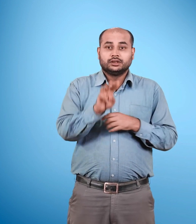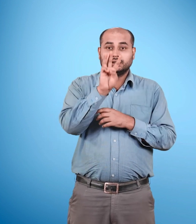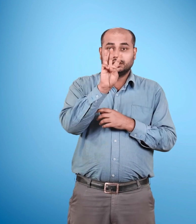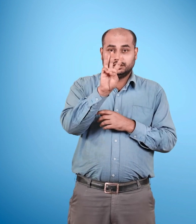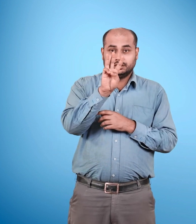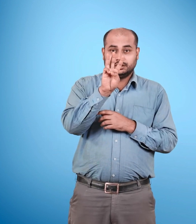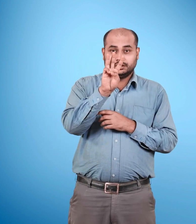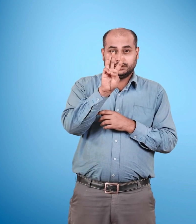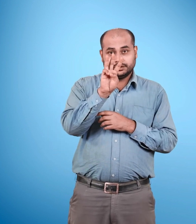Three.